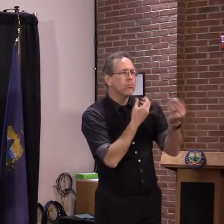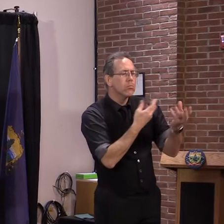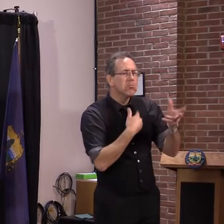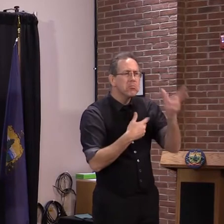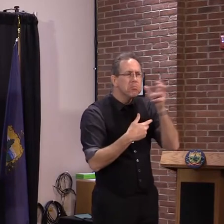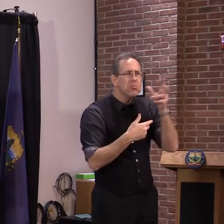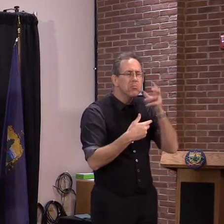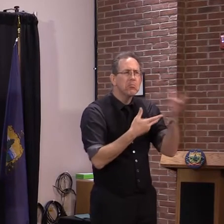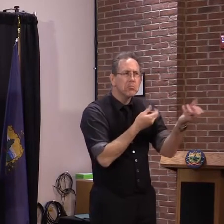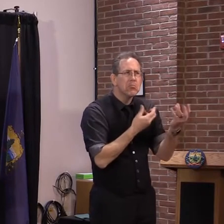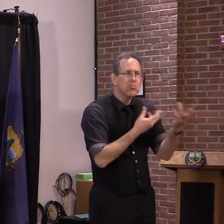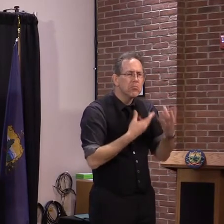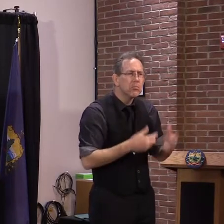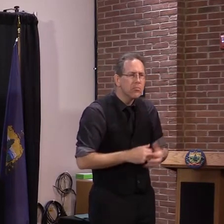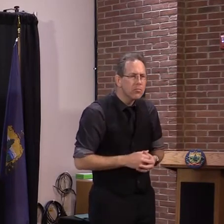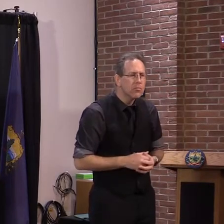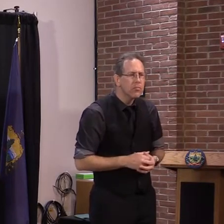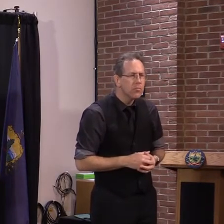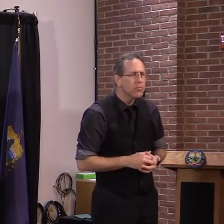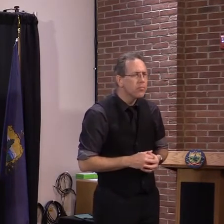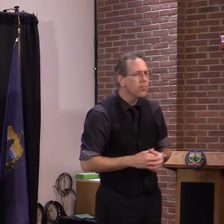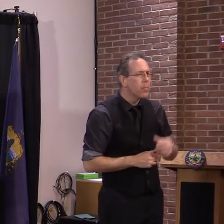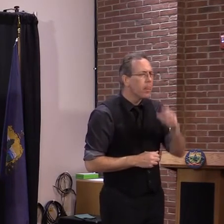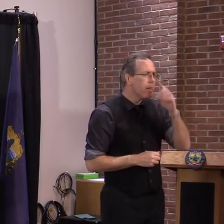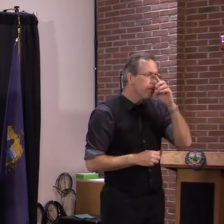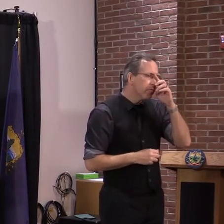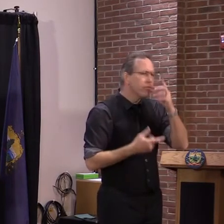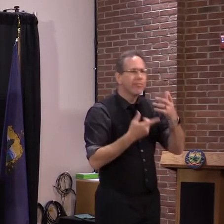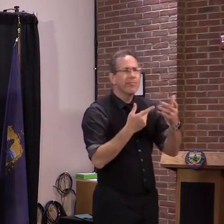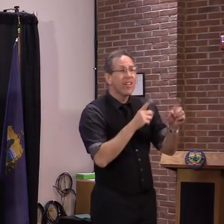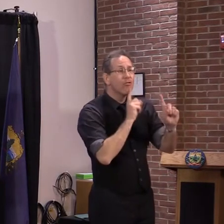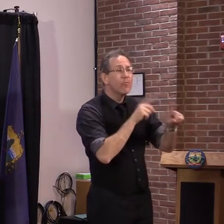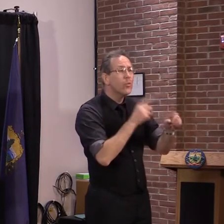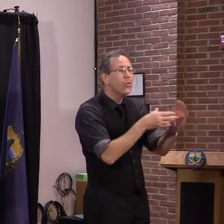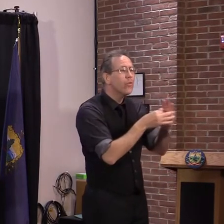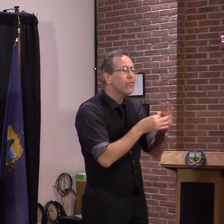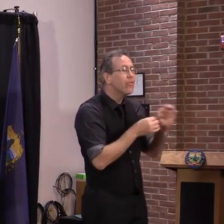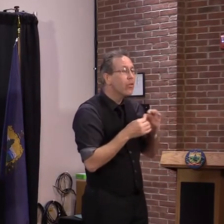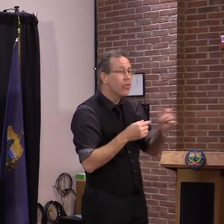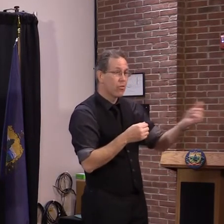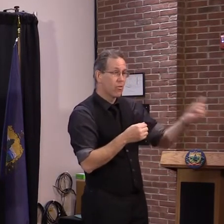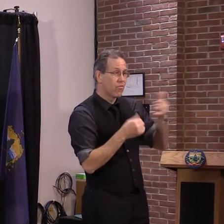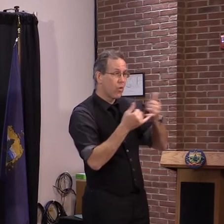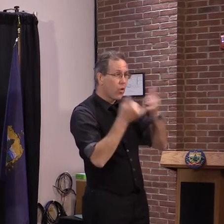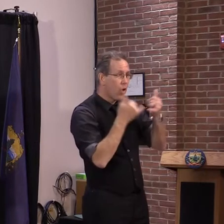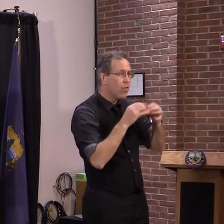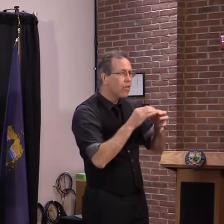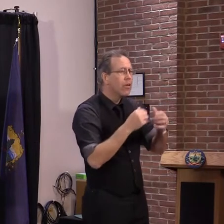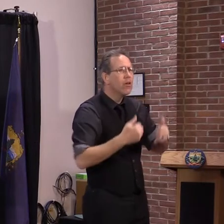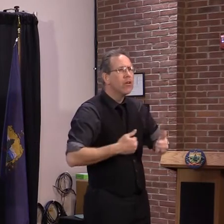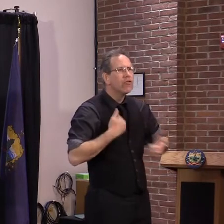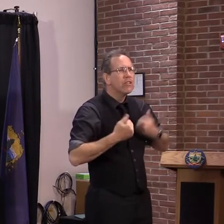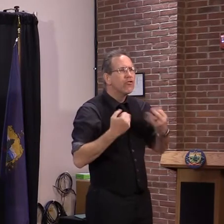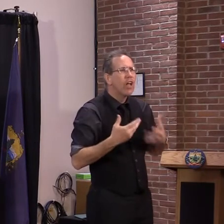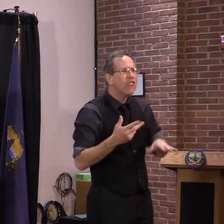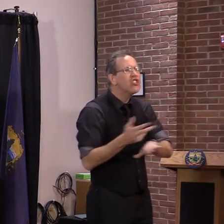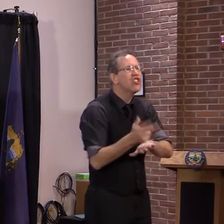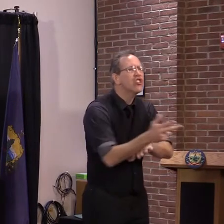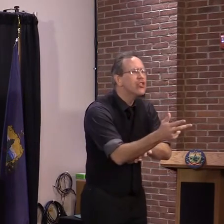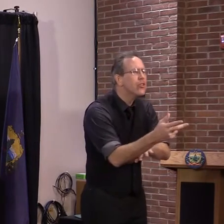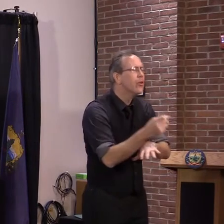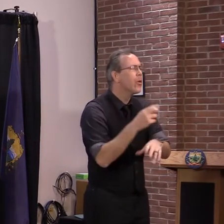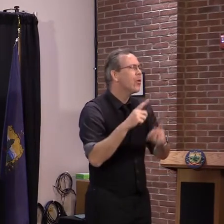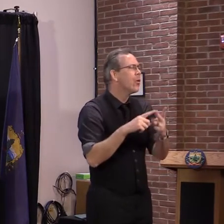the radio frequencies about people, Vermonters calling in aggressive driving. So I'm not sure it's something we need